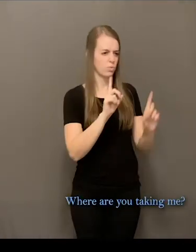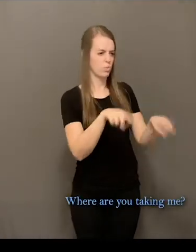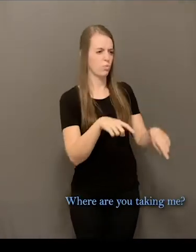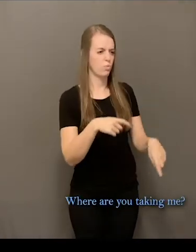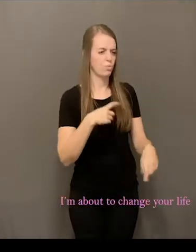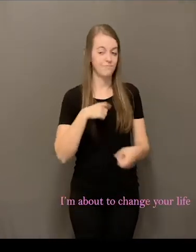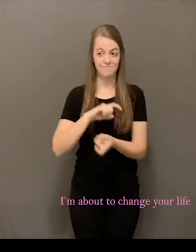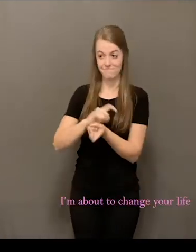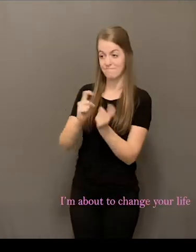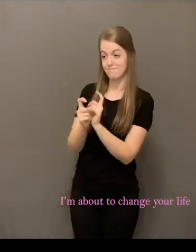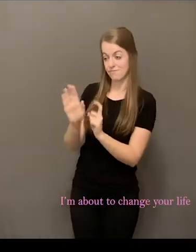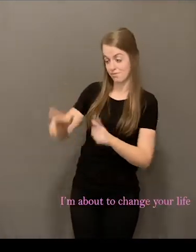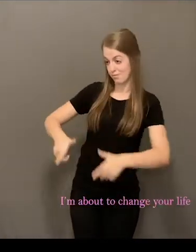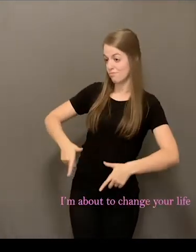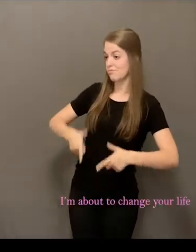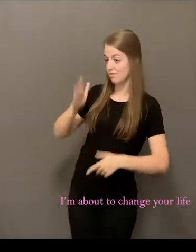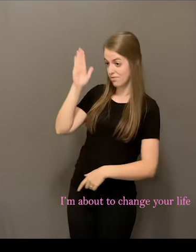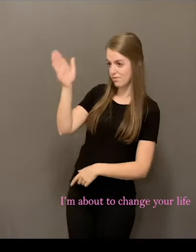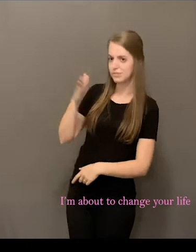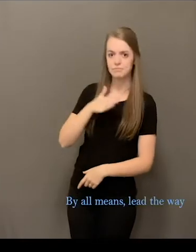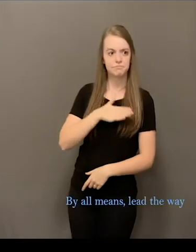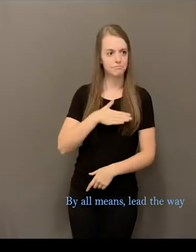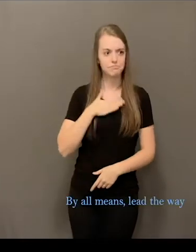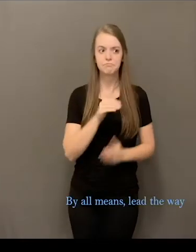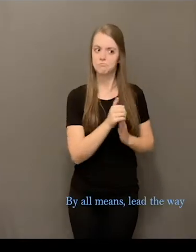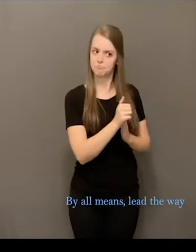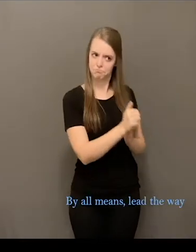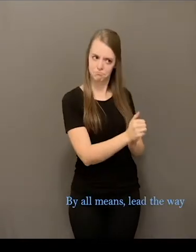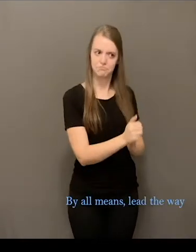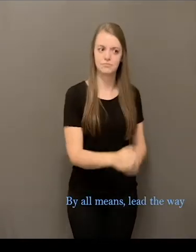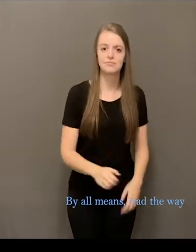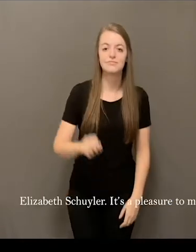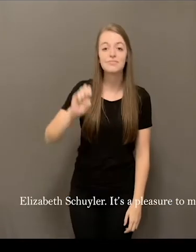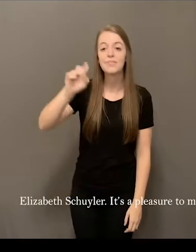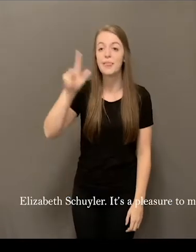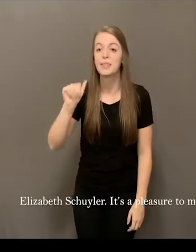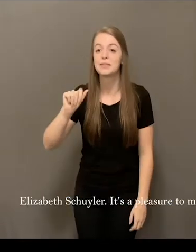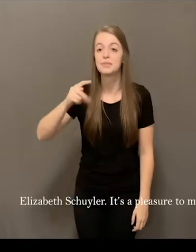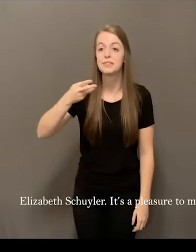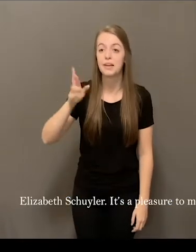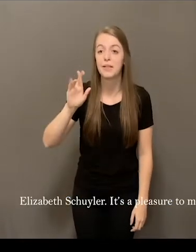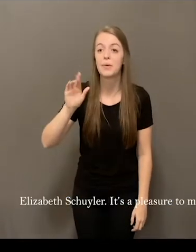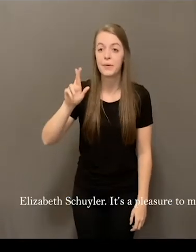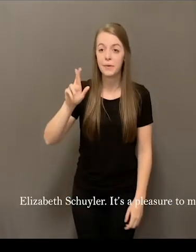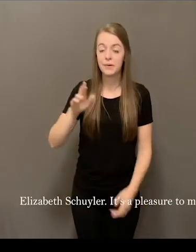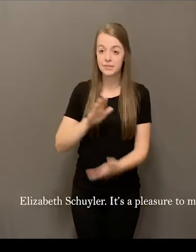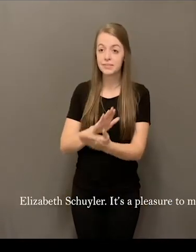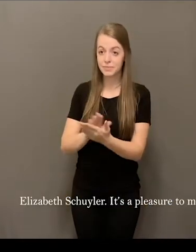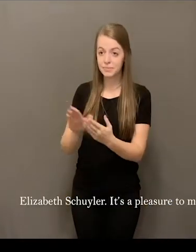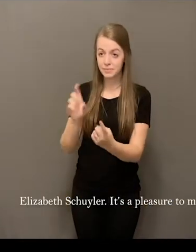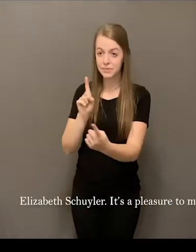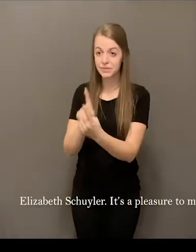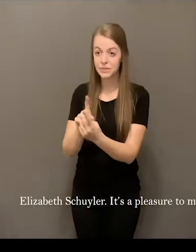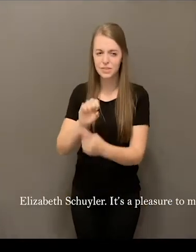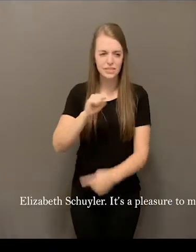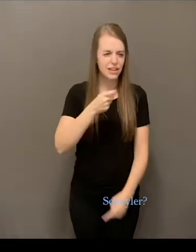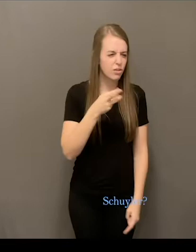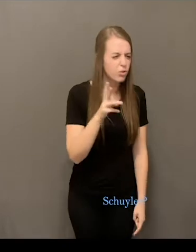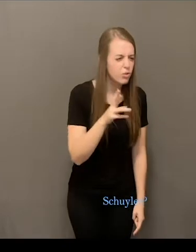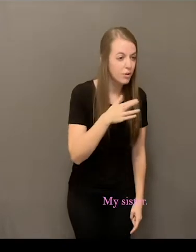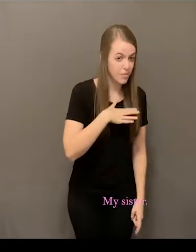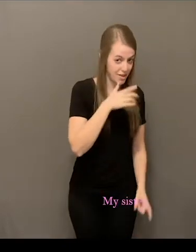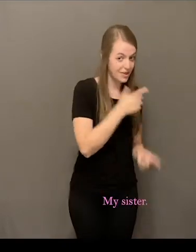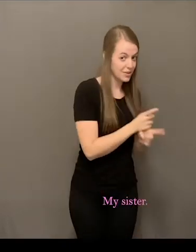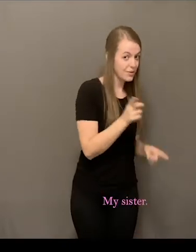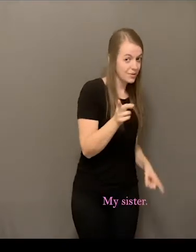are you taking me? I'm about to change your life. Then by all means, lead the way. Elizabeth Schuyler, it's a pleasure to meet you.